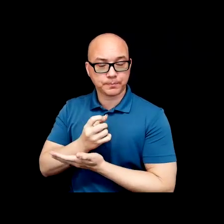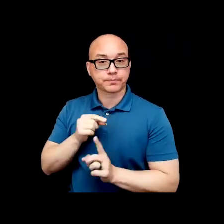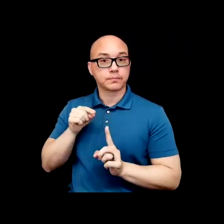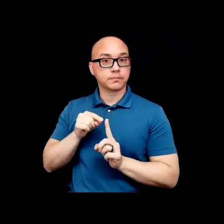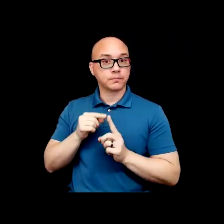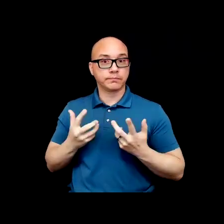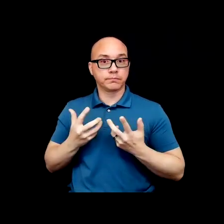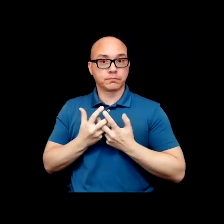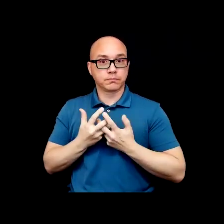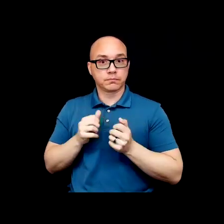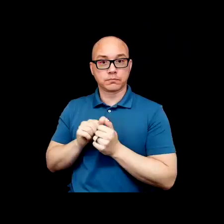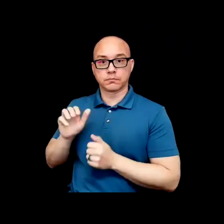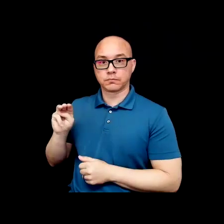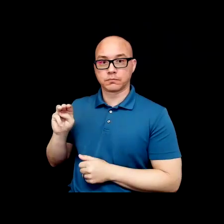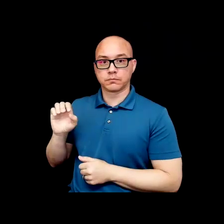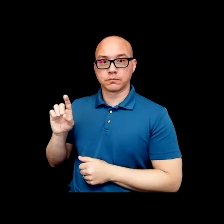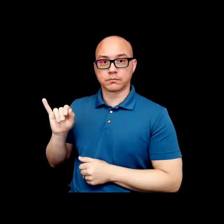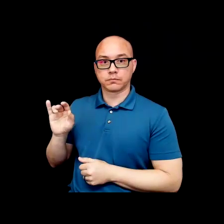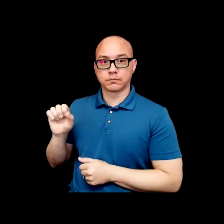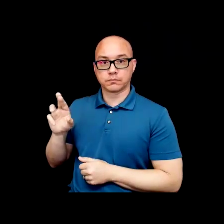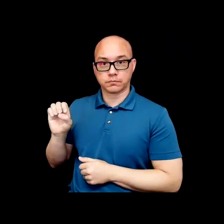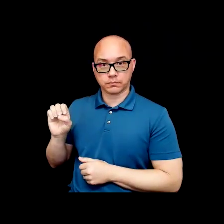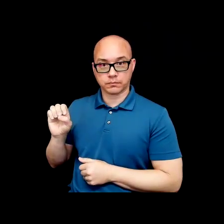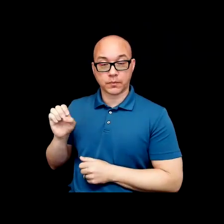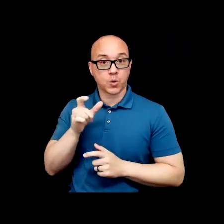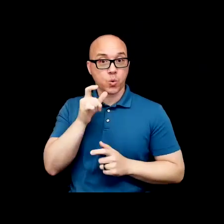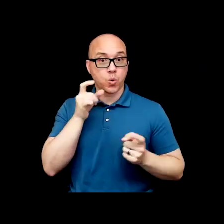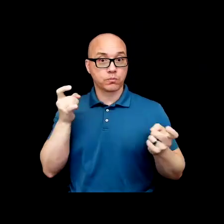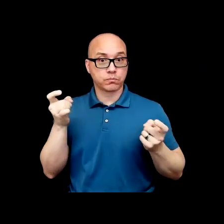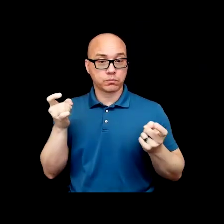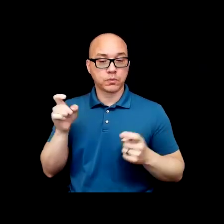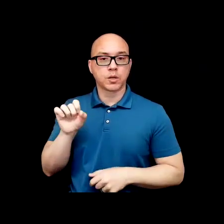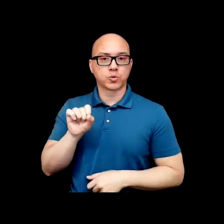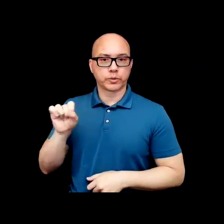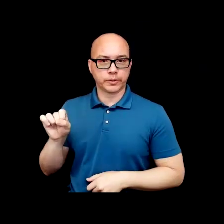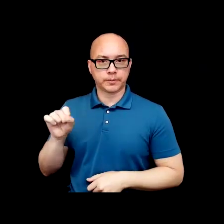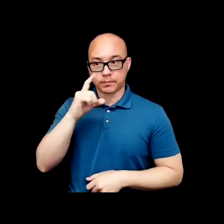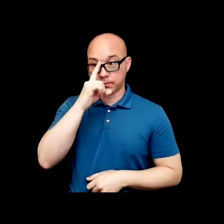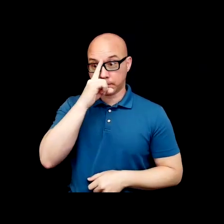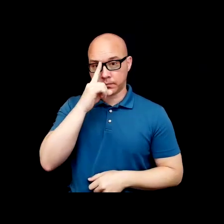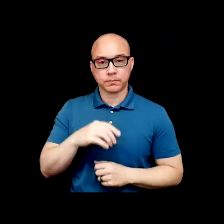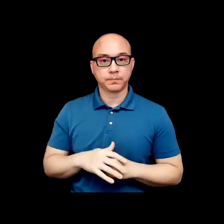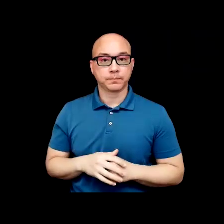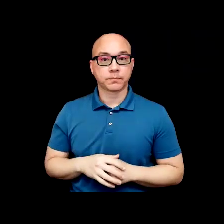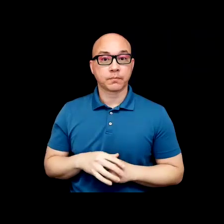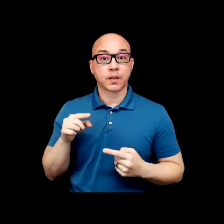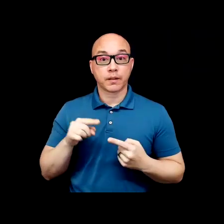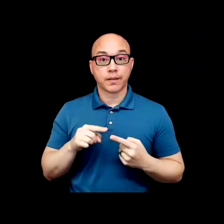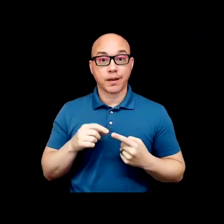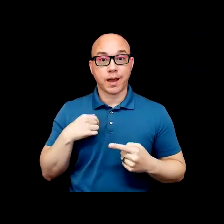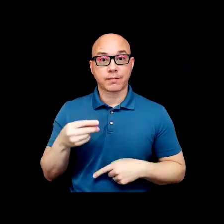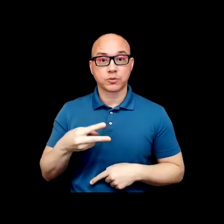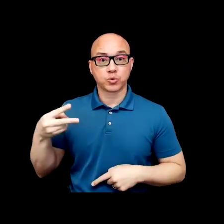and it's administered by Social Security. There are two basic eligibility rules for